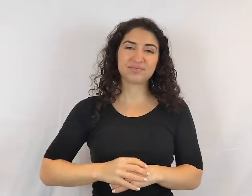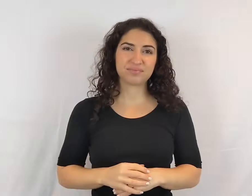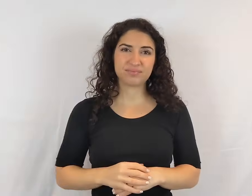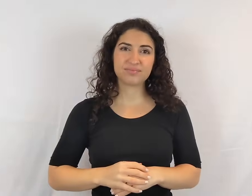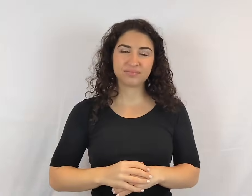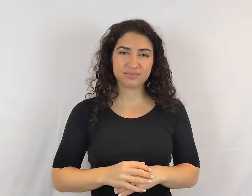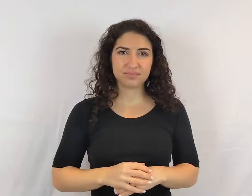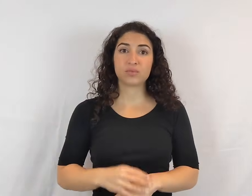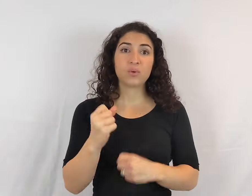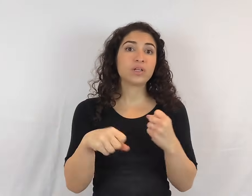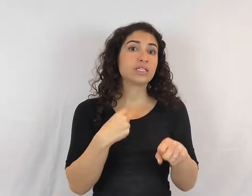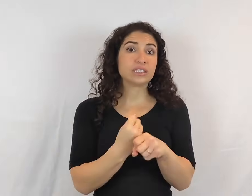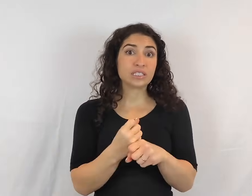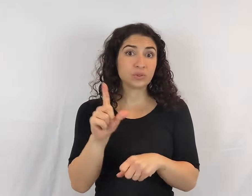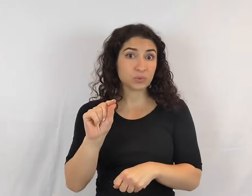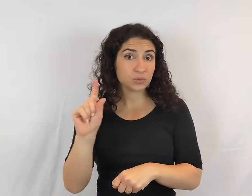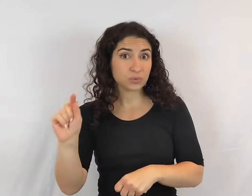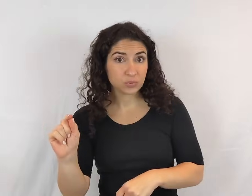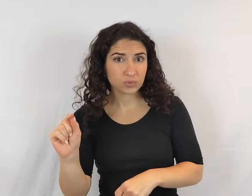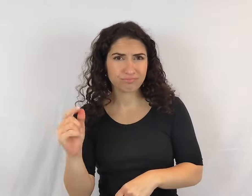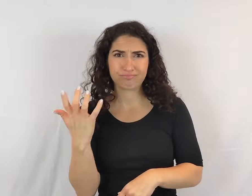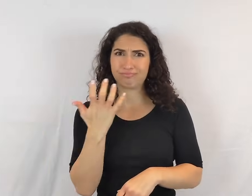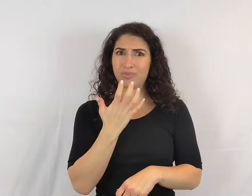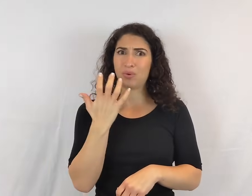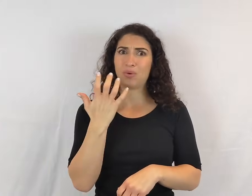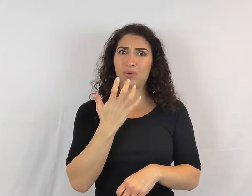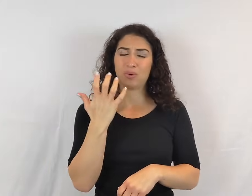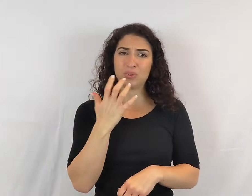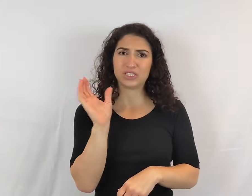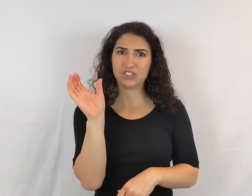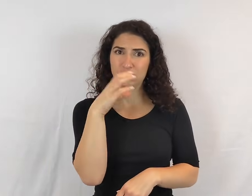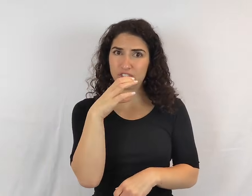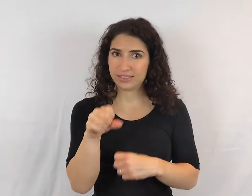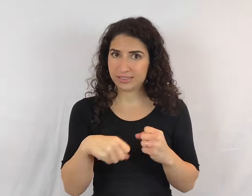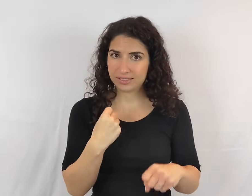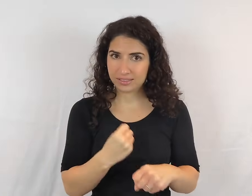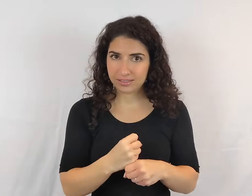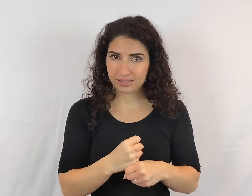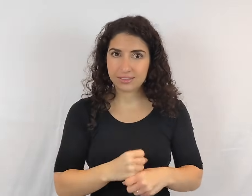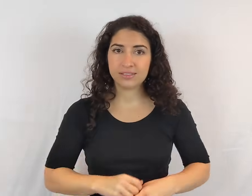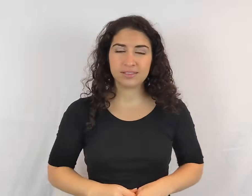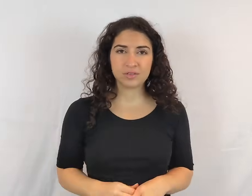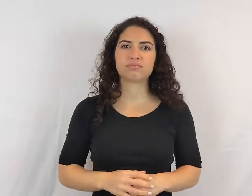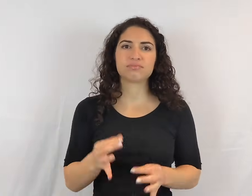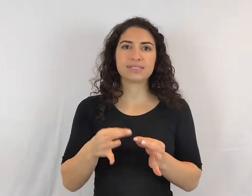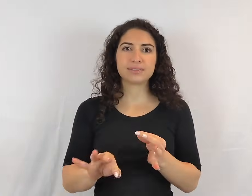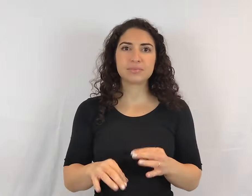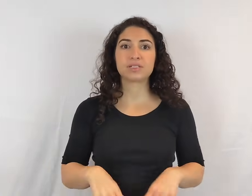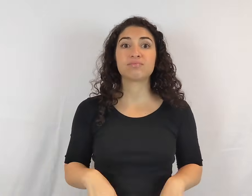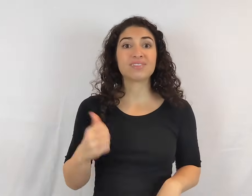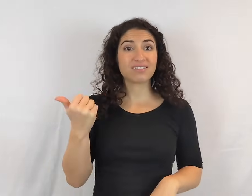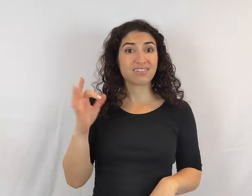ASL. Or the year 2020, it was a strange year. Or